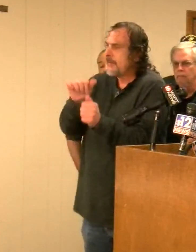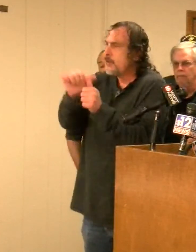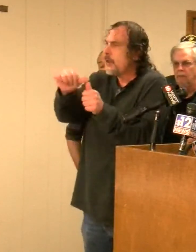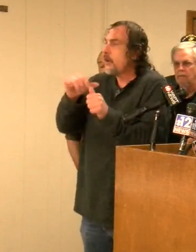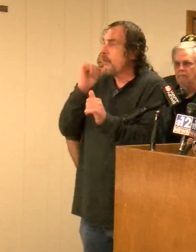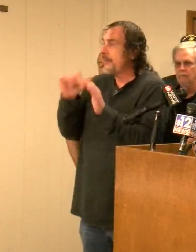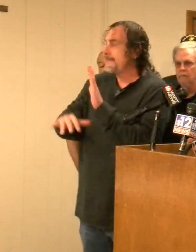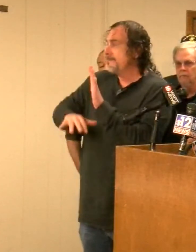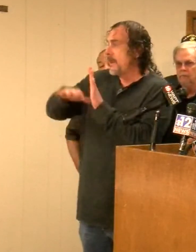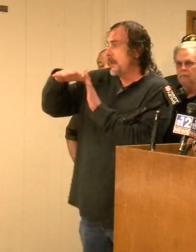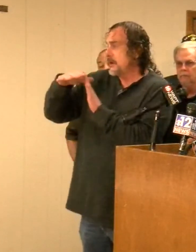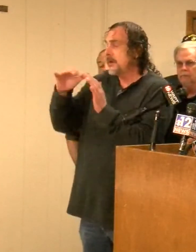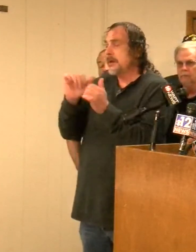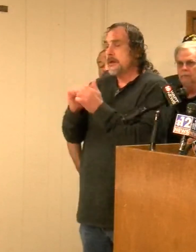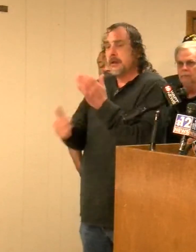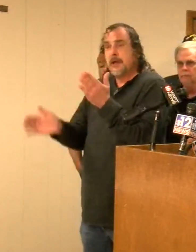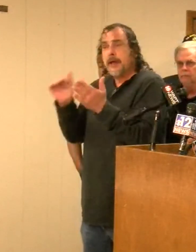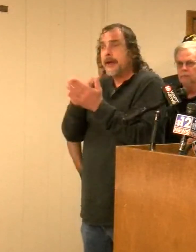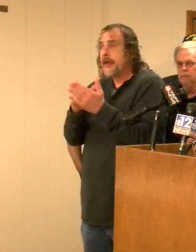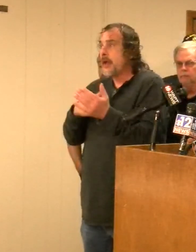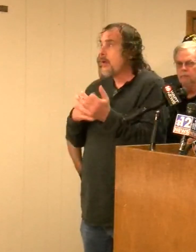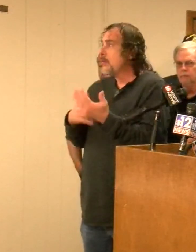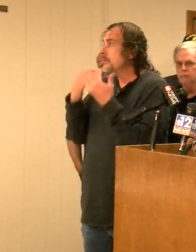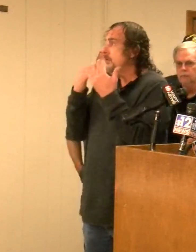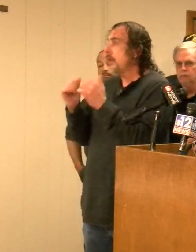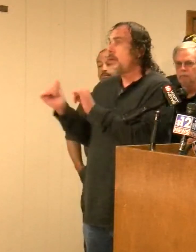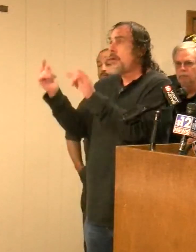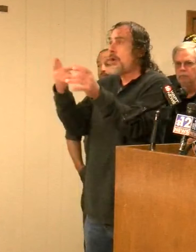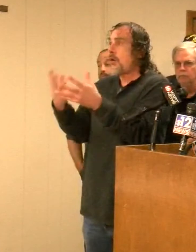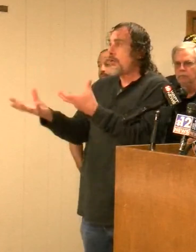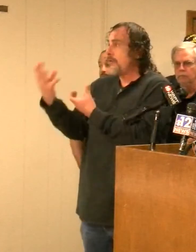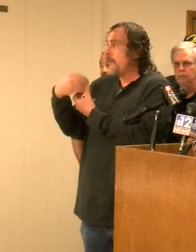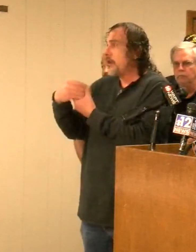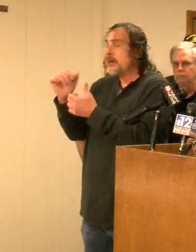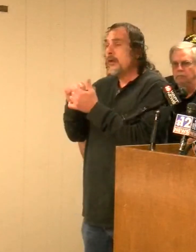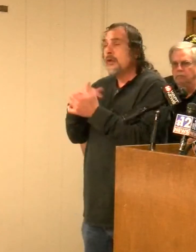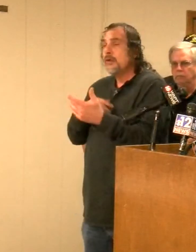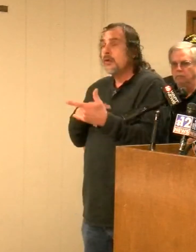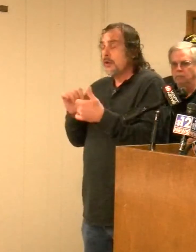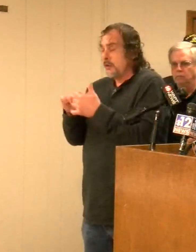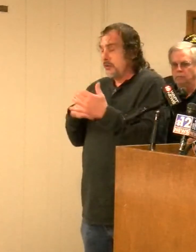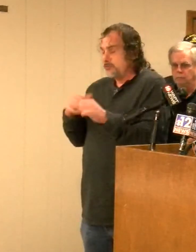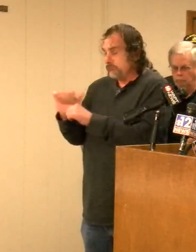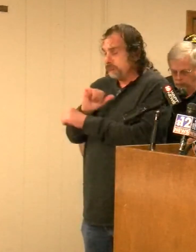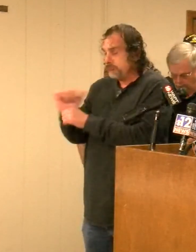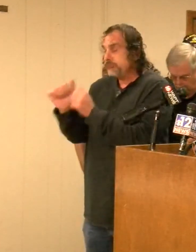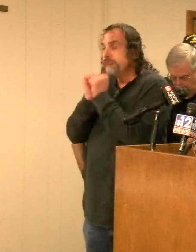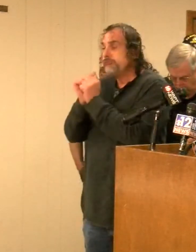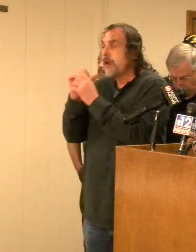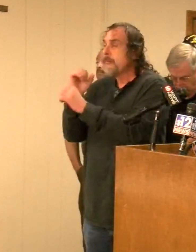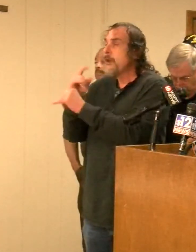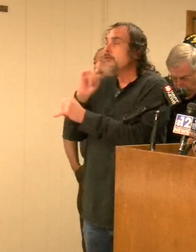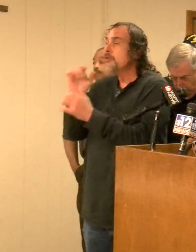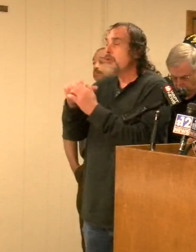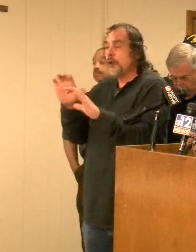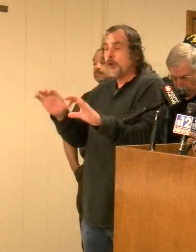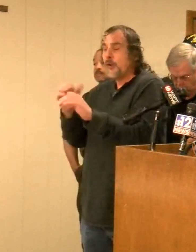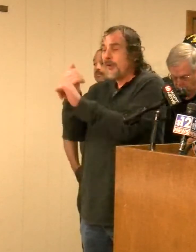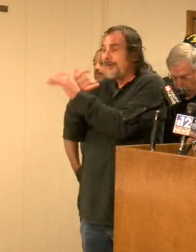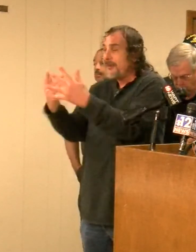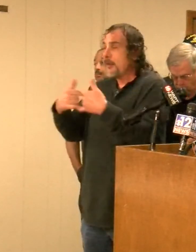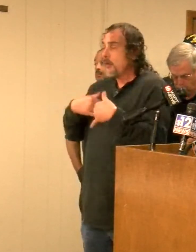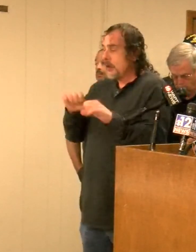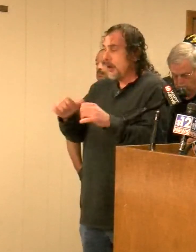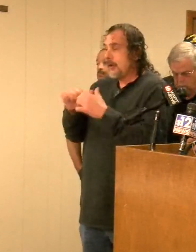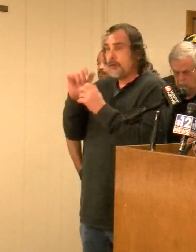area. Again, I'd like to thank everyone involved for working together to make sure that we do everything that we can for the citizens